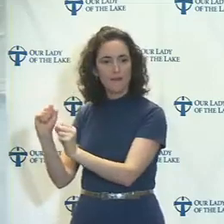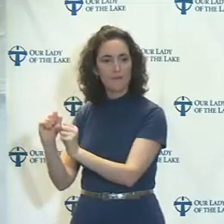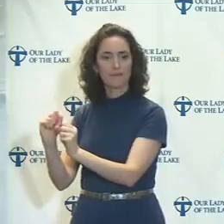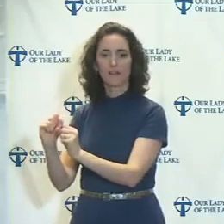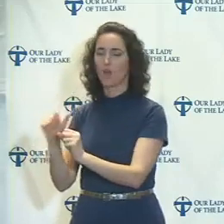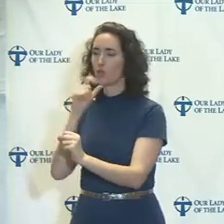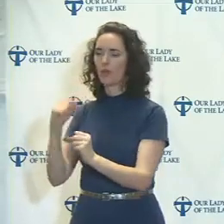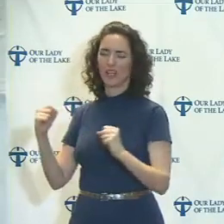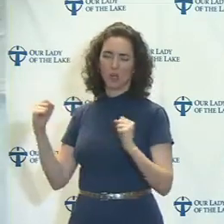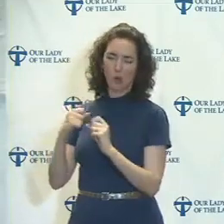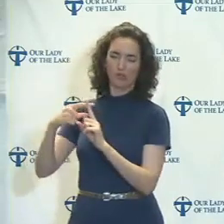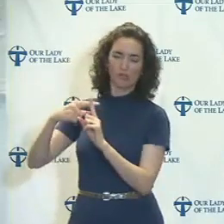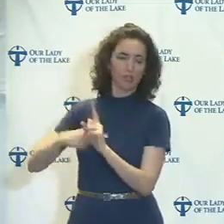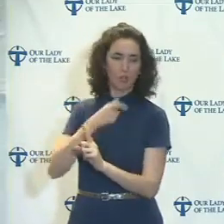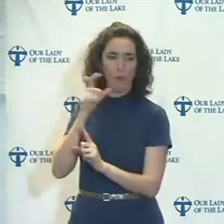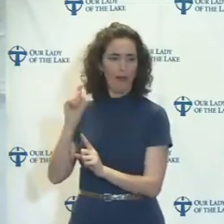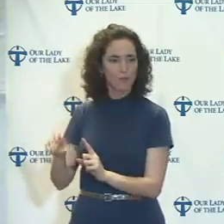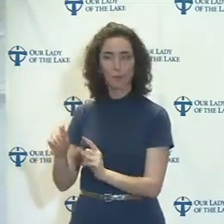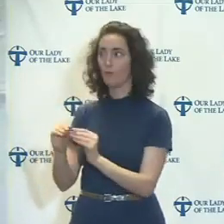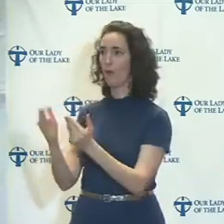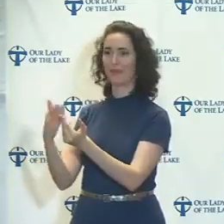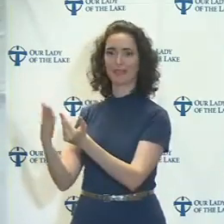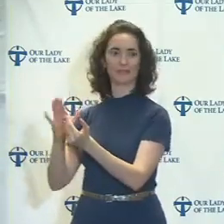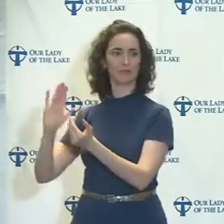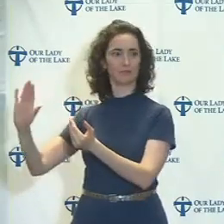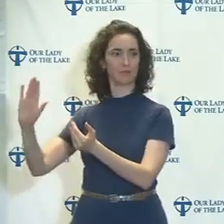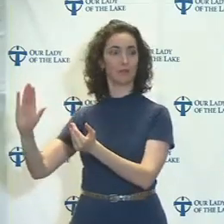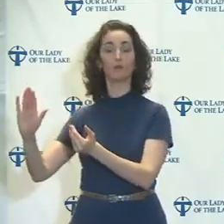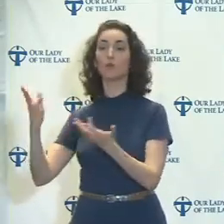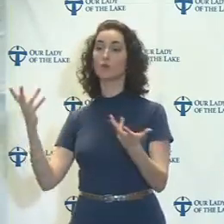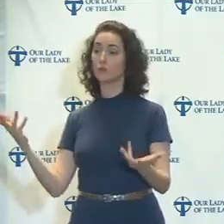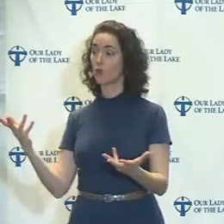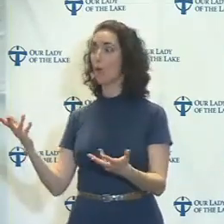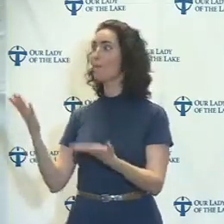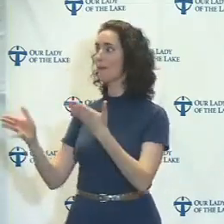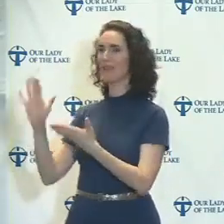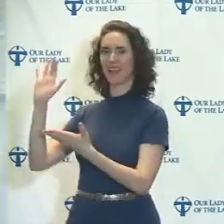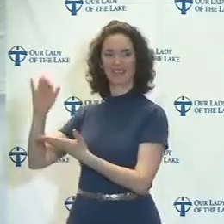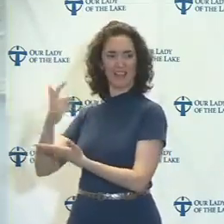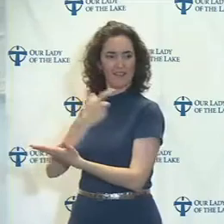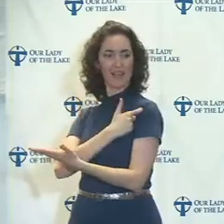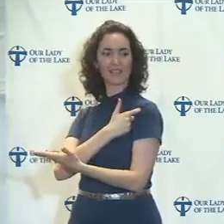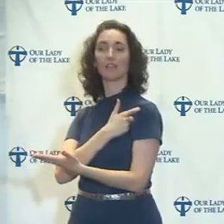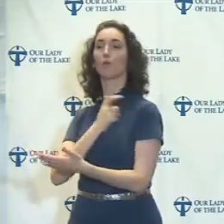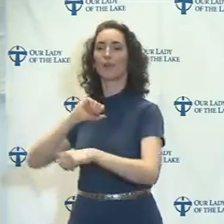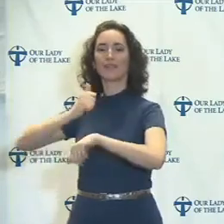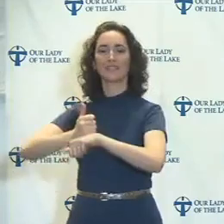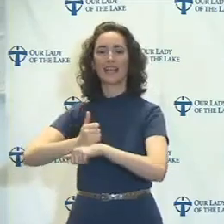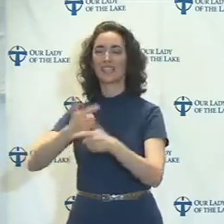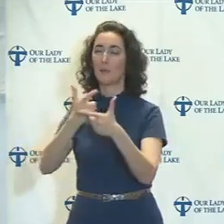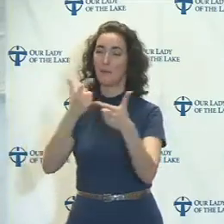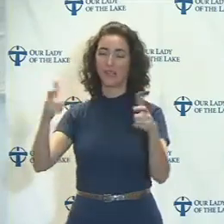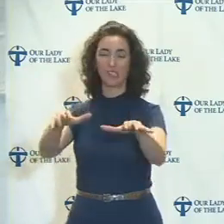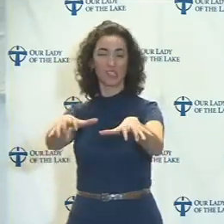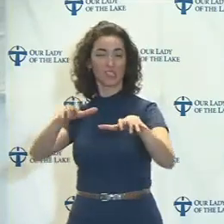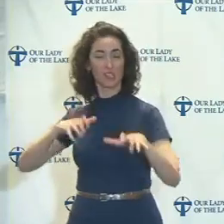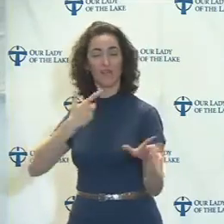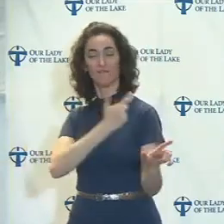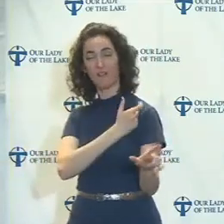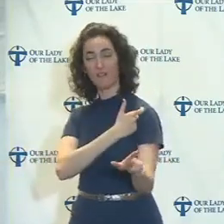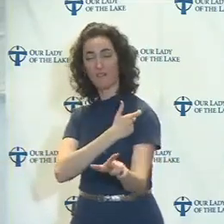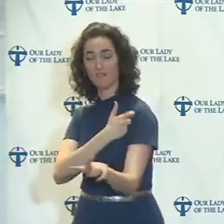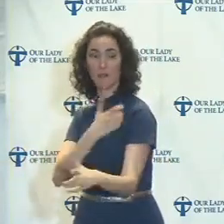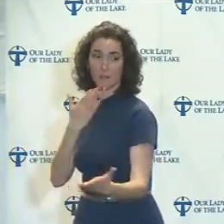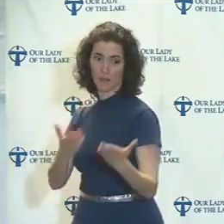And so forth, and so that vaccine may be one that we employ in mass vaccination sites. Whether that